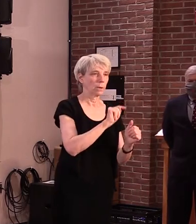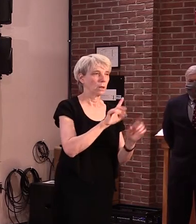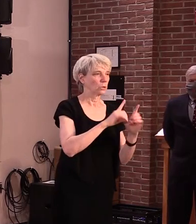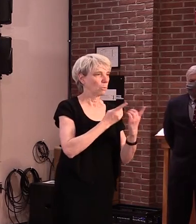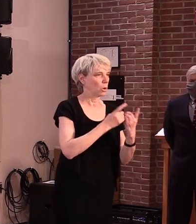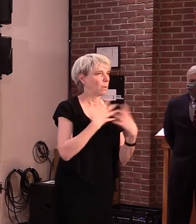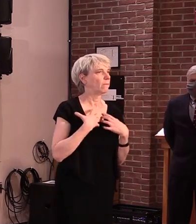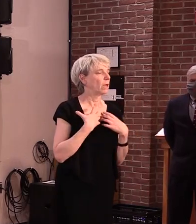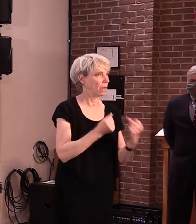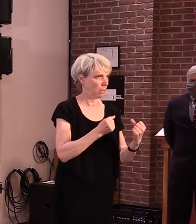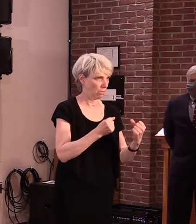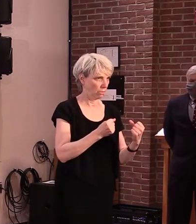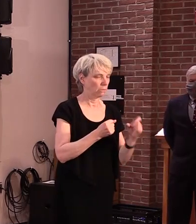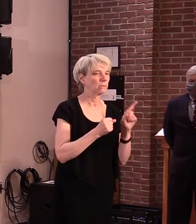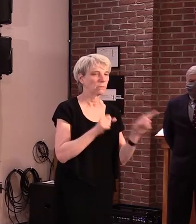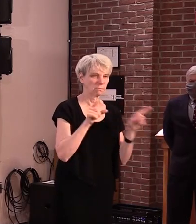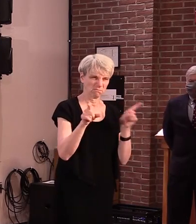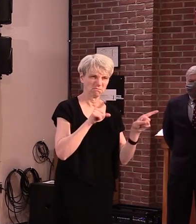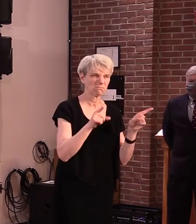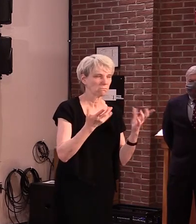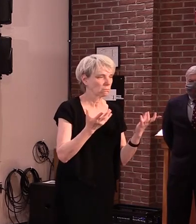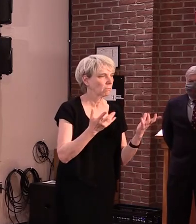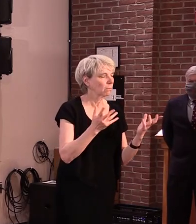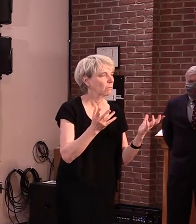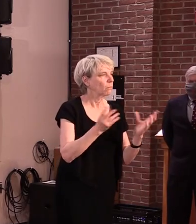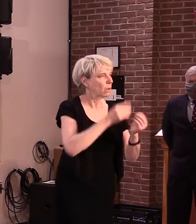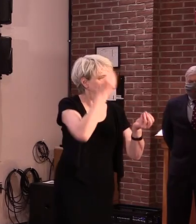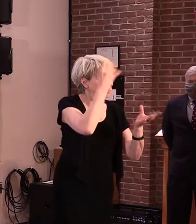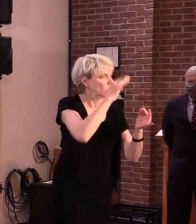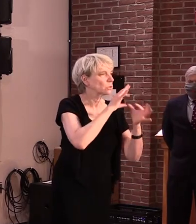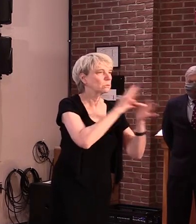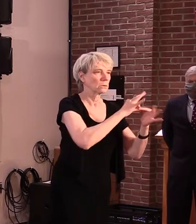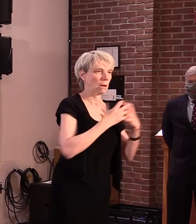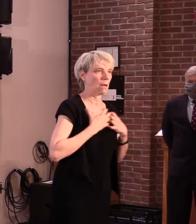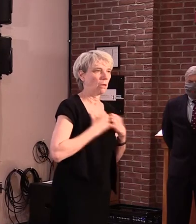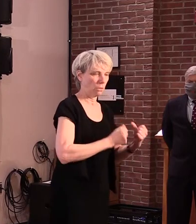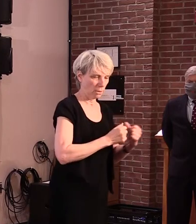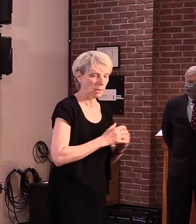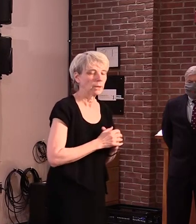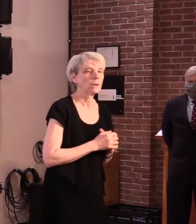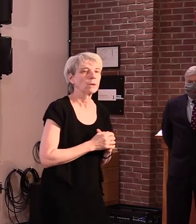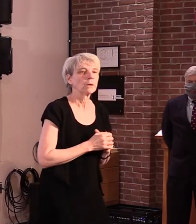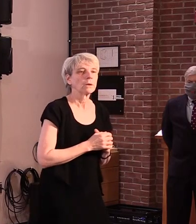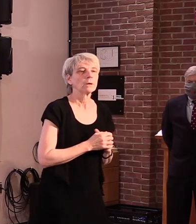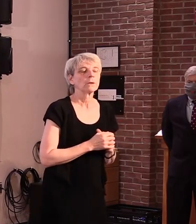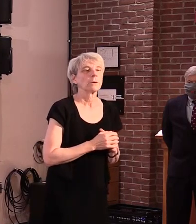get the data and so forth for any questions you might have in that regard.